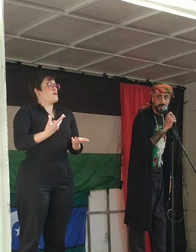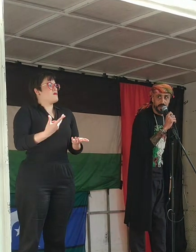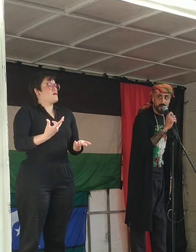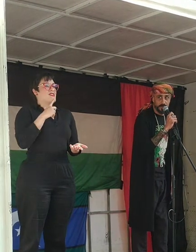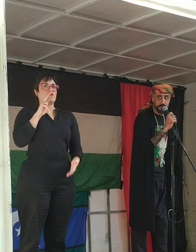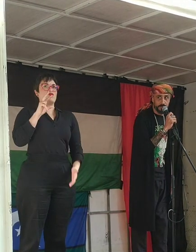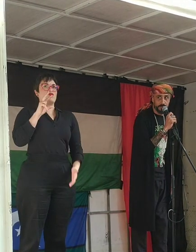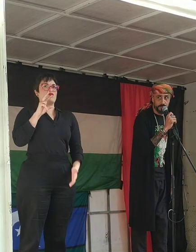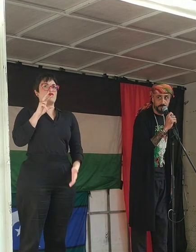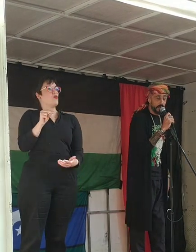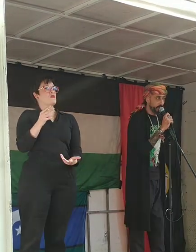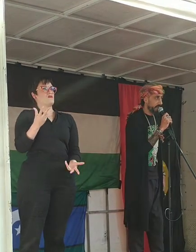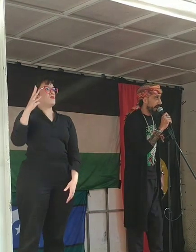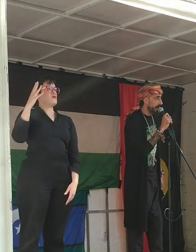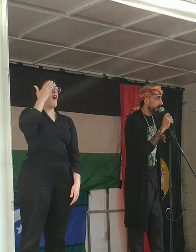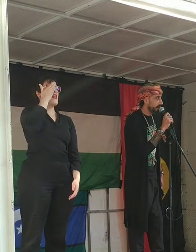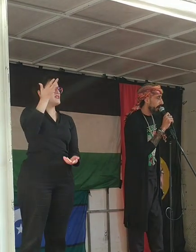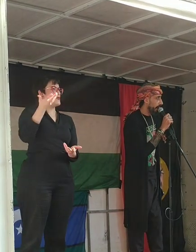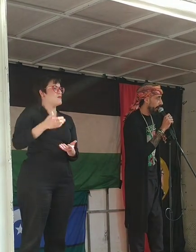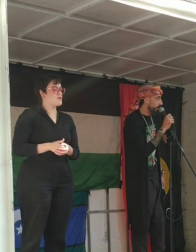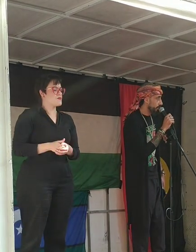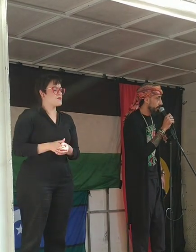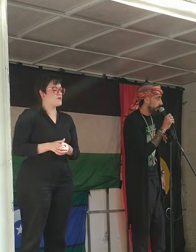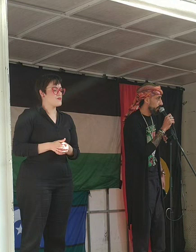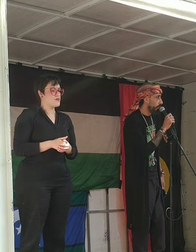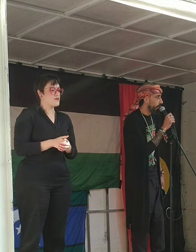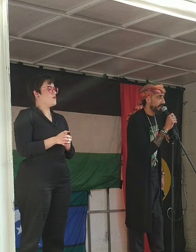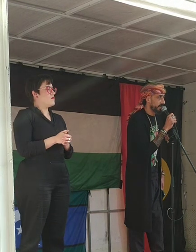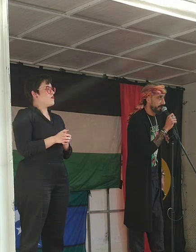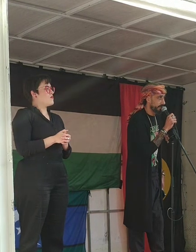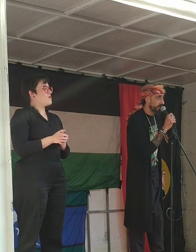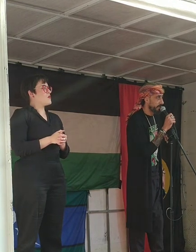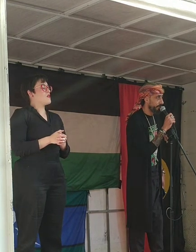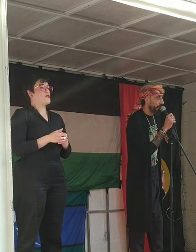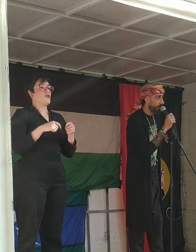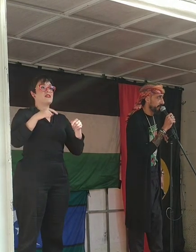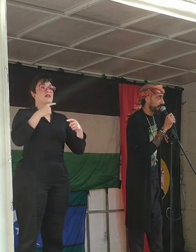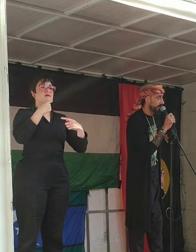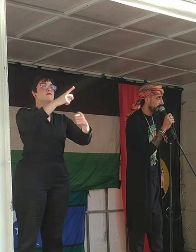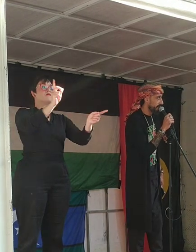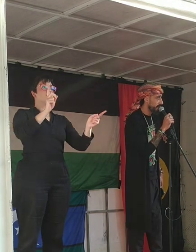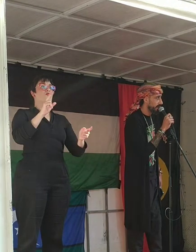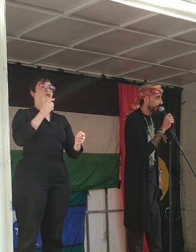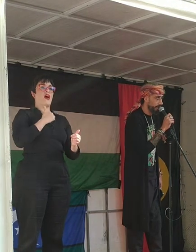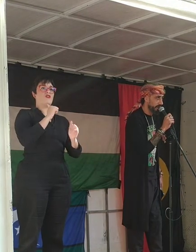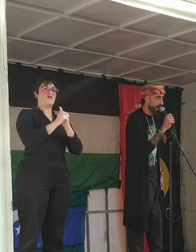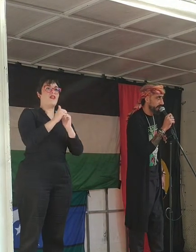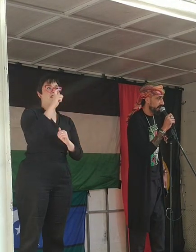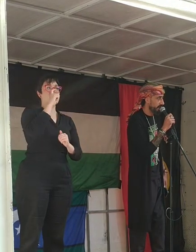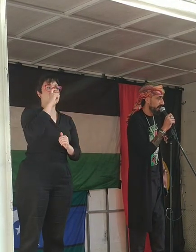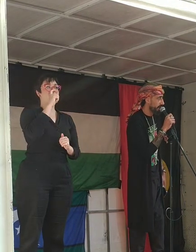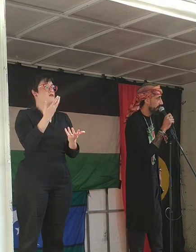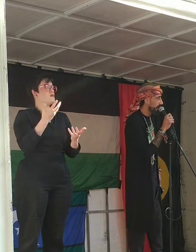to Zionism. And with that, I want you all, and this is a message for our brothers and sisters in the movement,